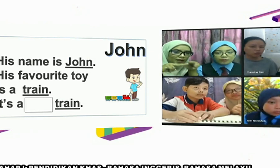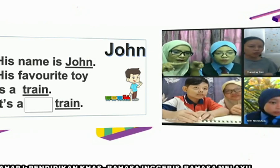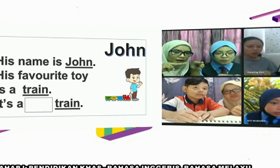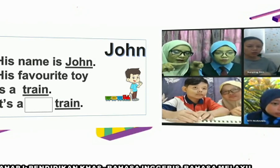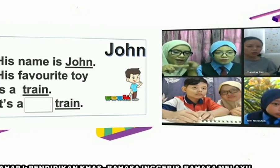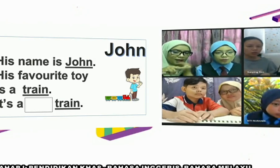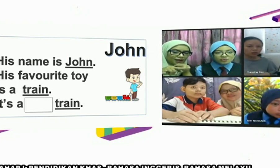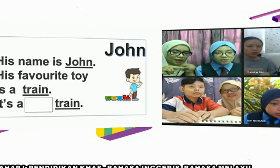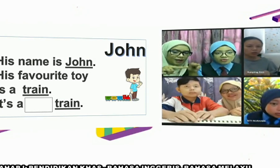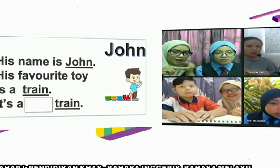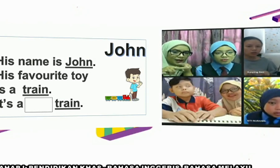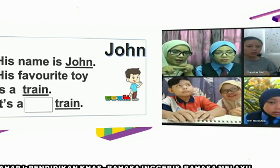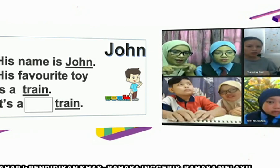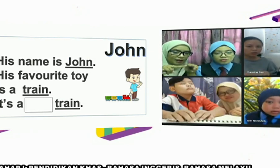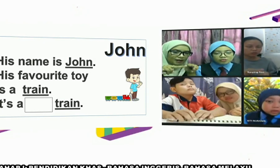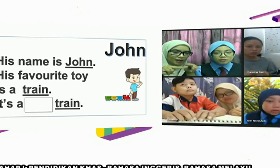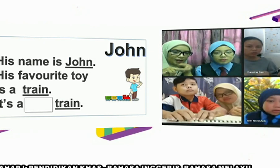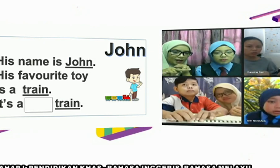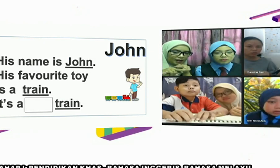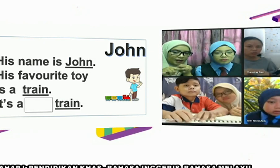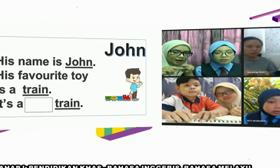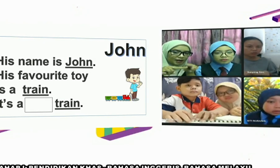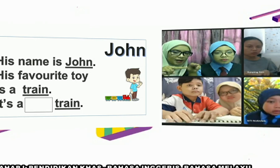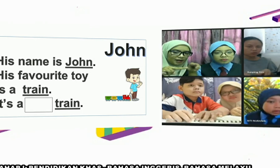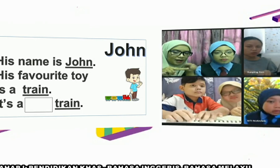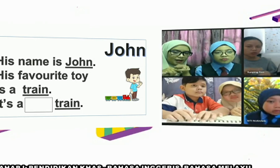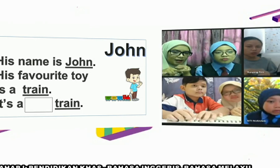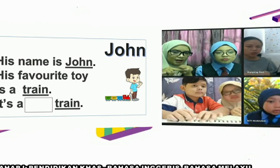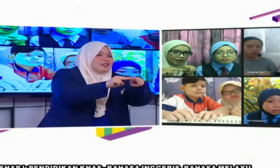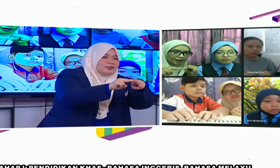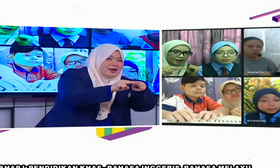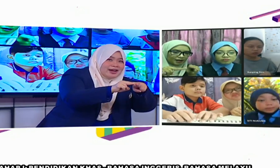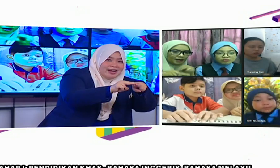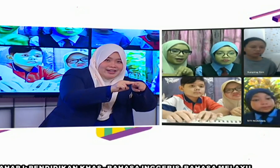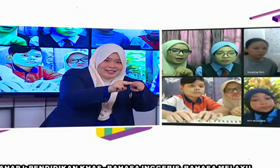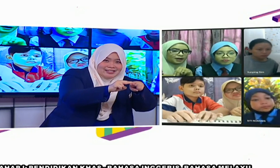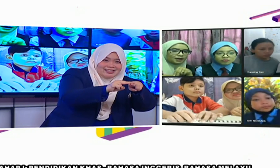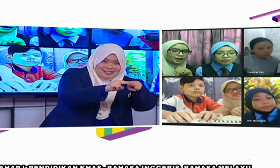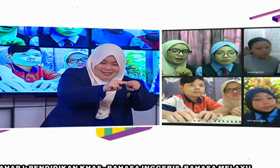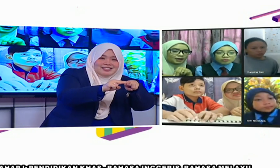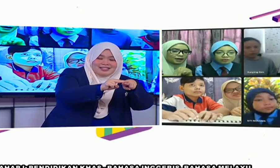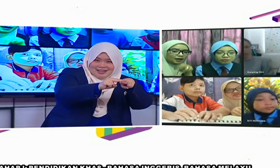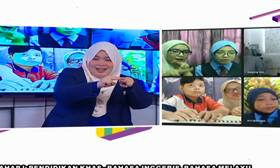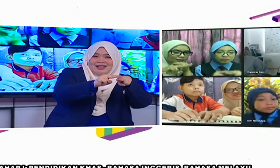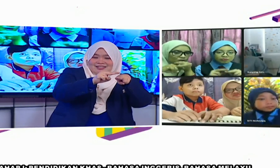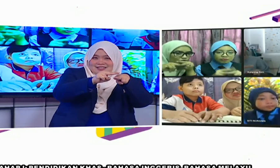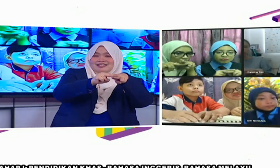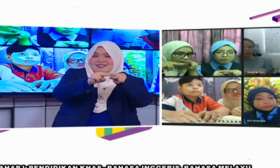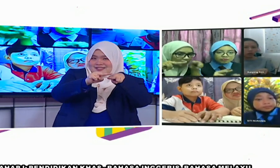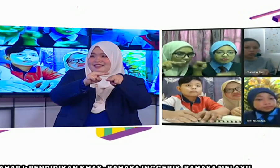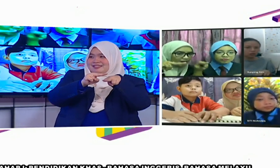train. Okay, make sure you sign the correct one. Train is not seen. Yep.